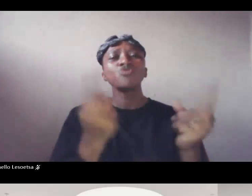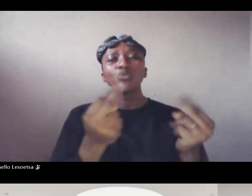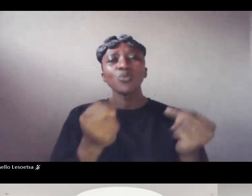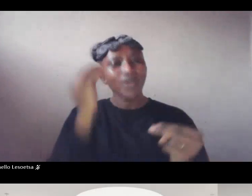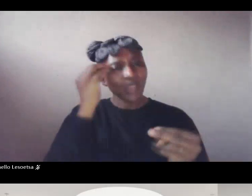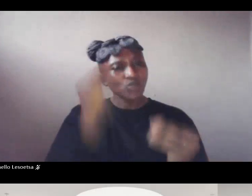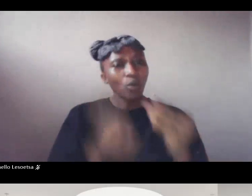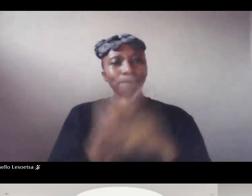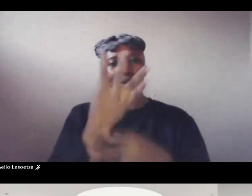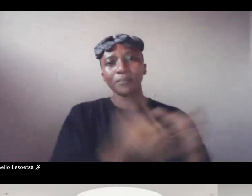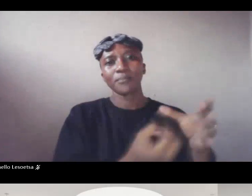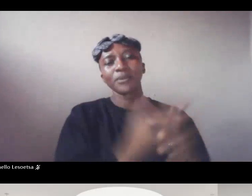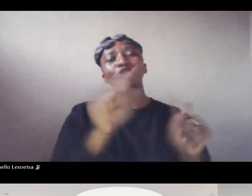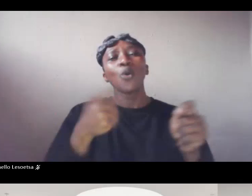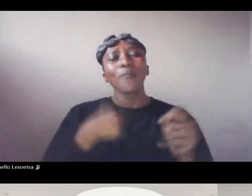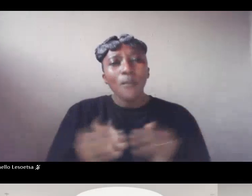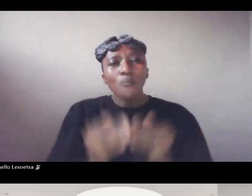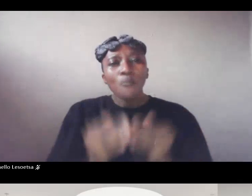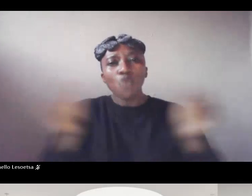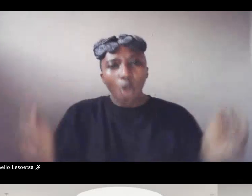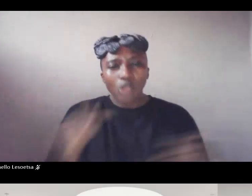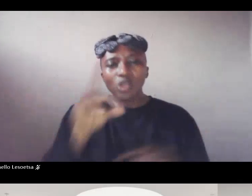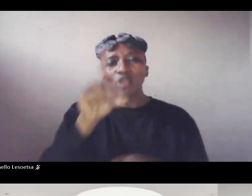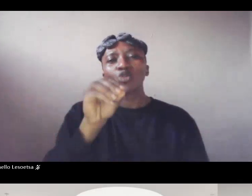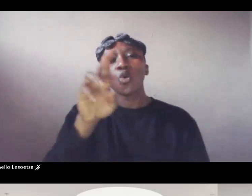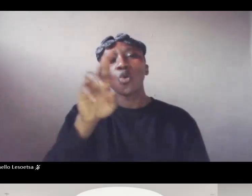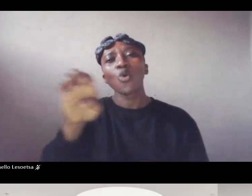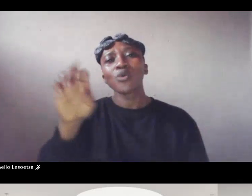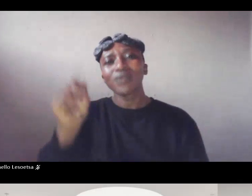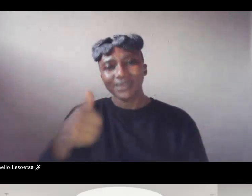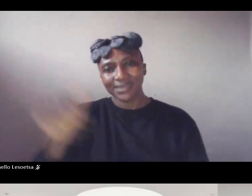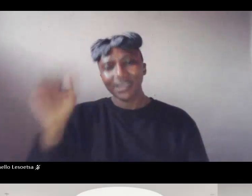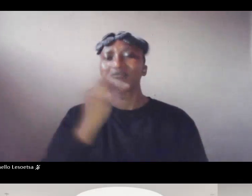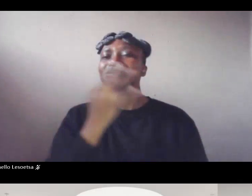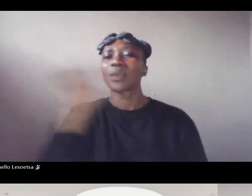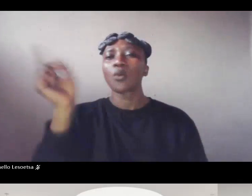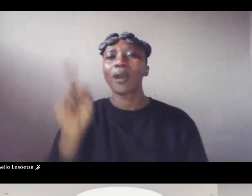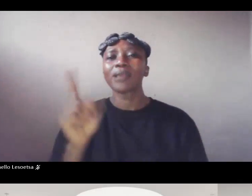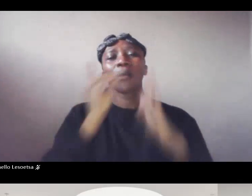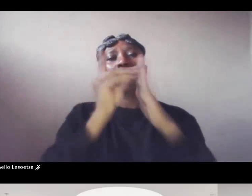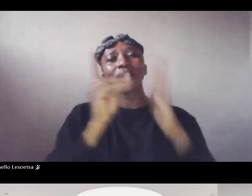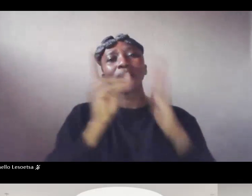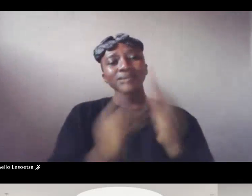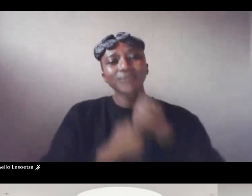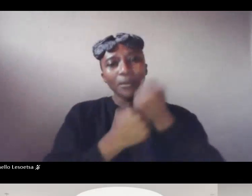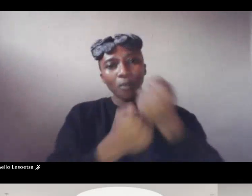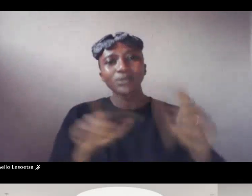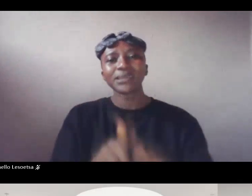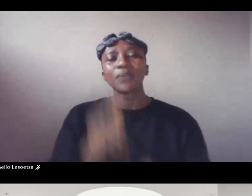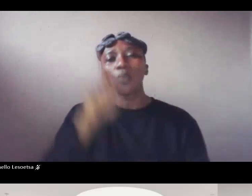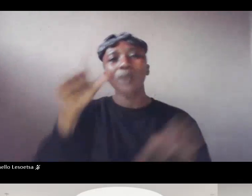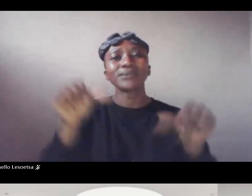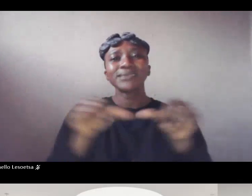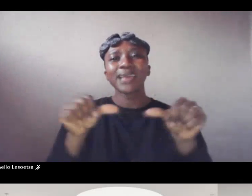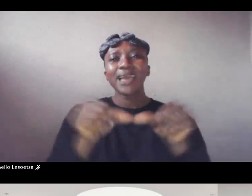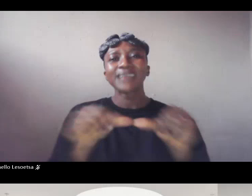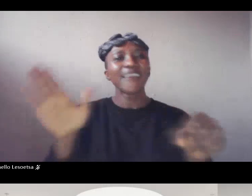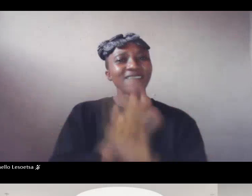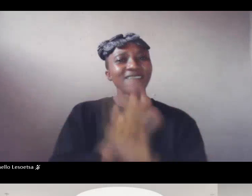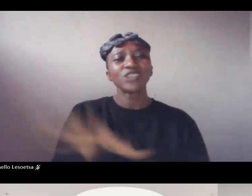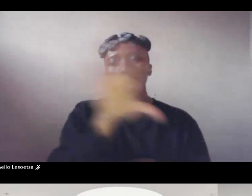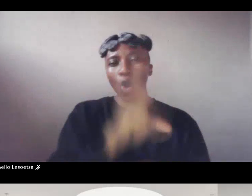said. Policy, the support, and not a one size fits all. Yeah, and I'm getting the sense